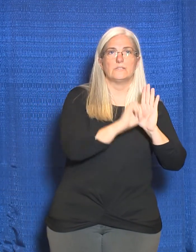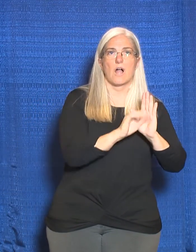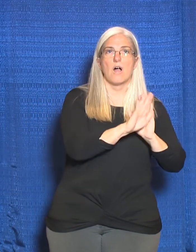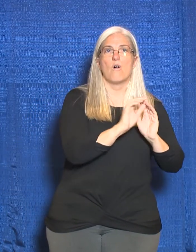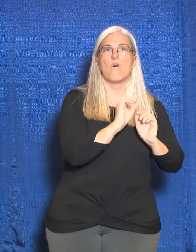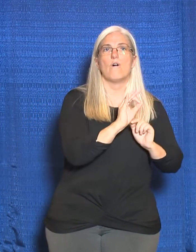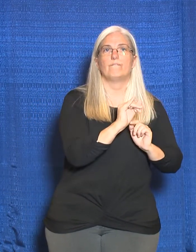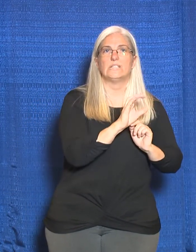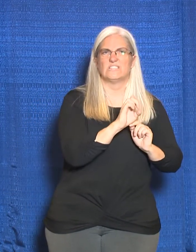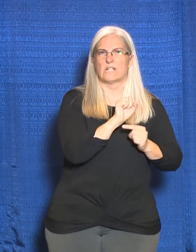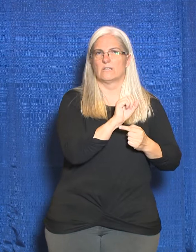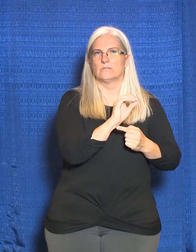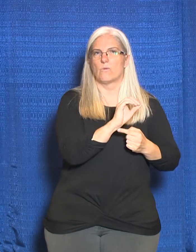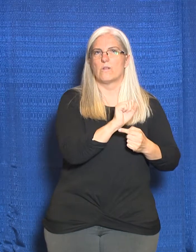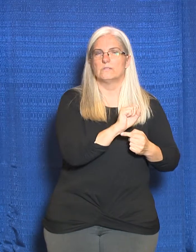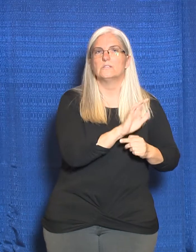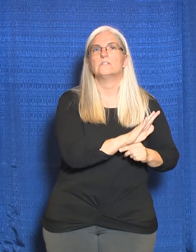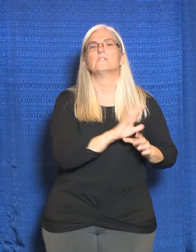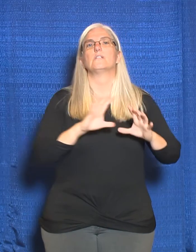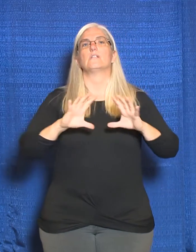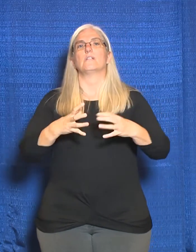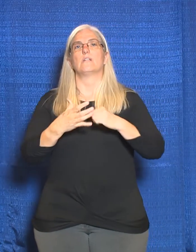and VRAs.